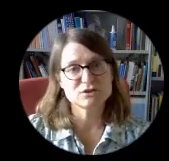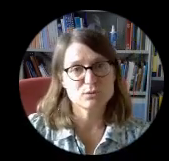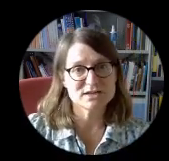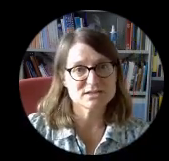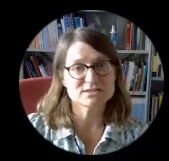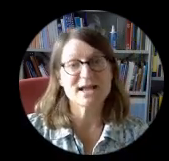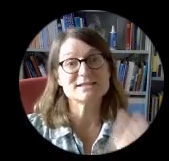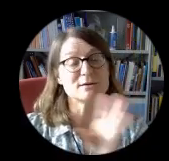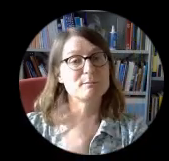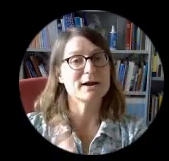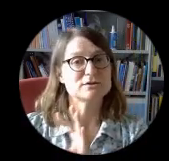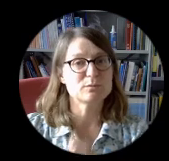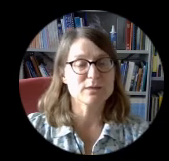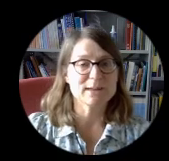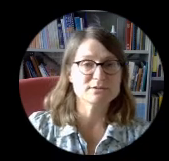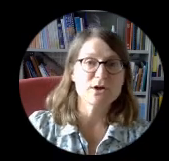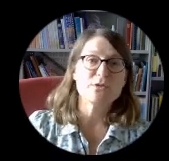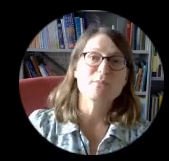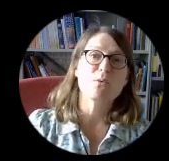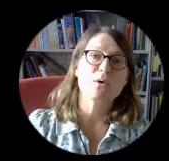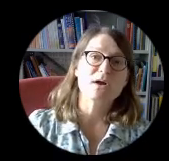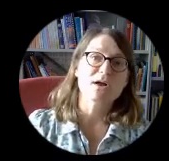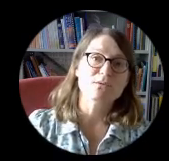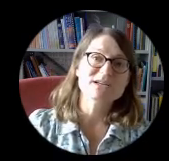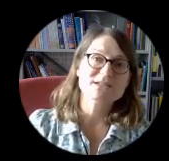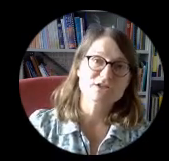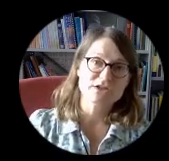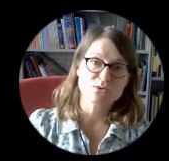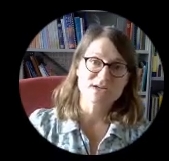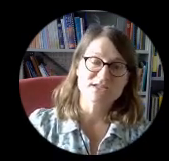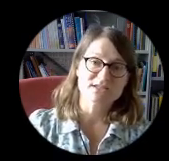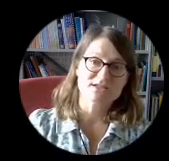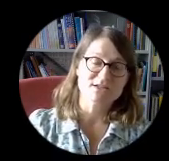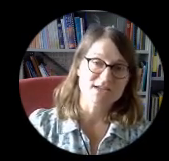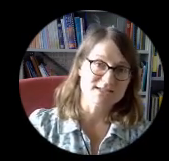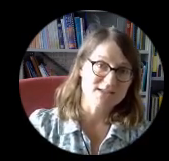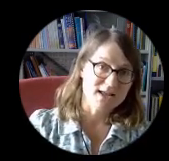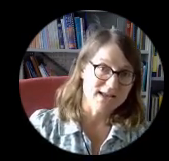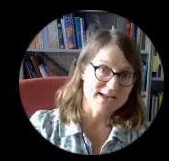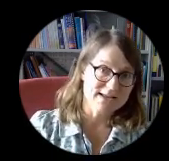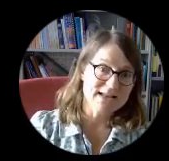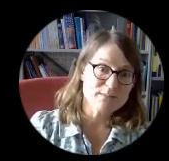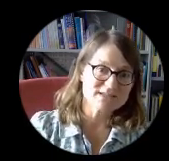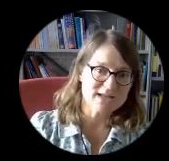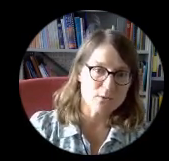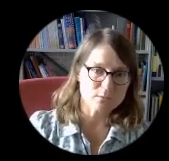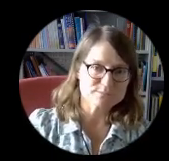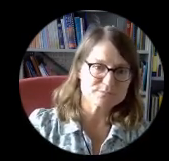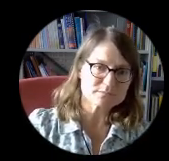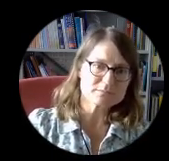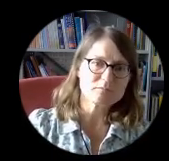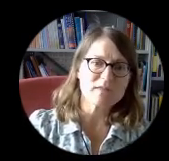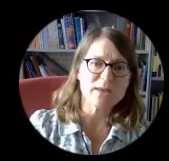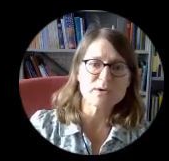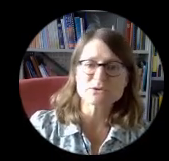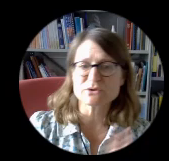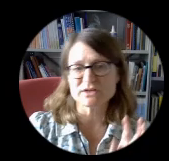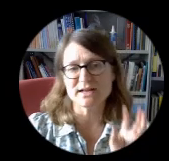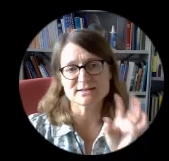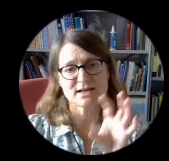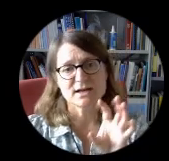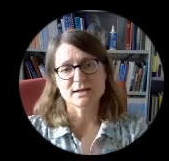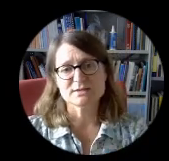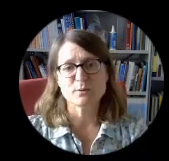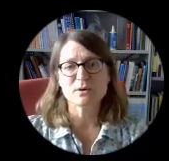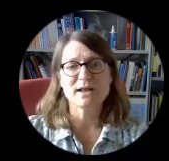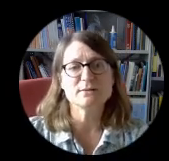different situations as compared to perhaps the more recent situations, such as in Guinea-Bissau. And we also see